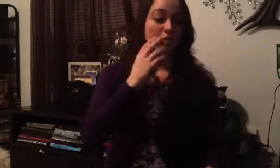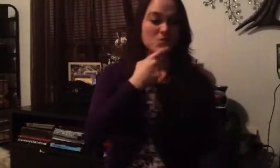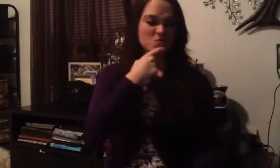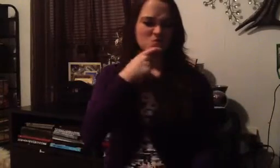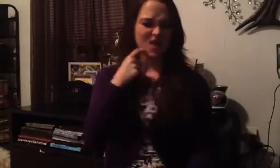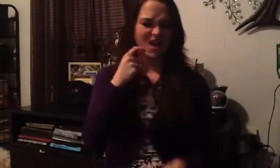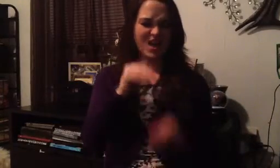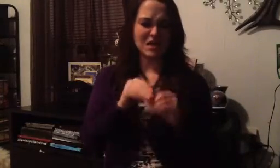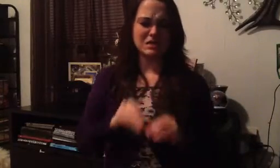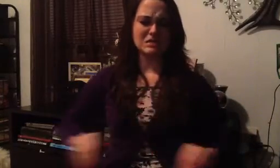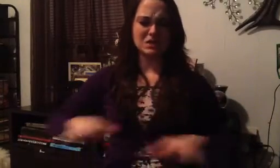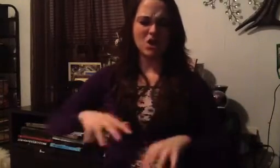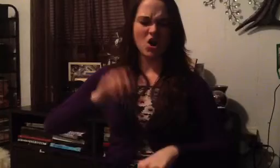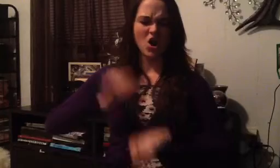droughts and floods and this sort of thing.